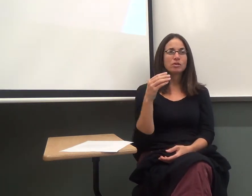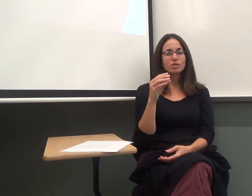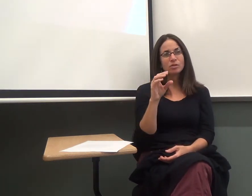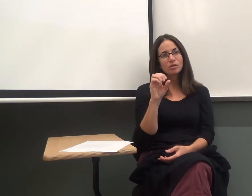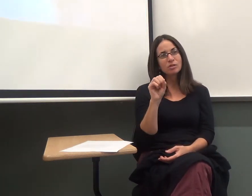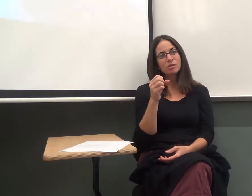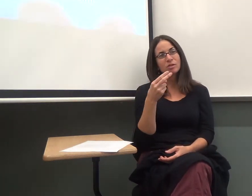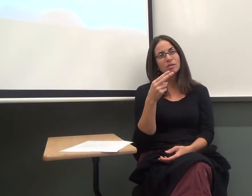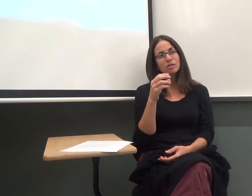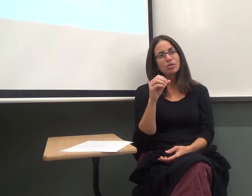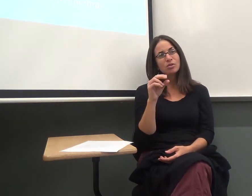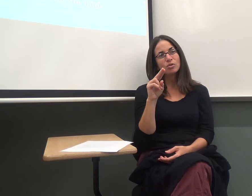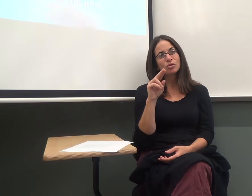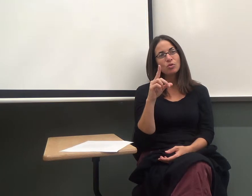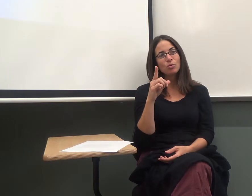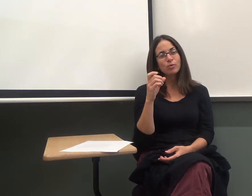noun. What about of?